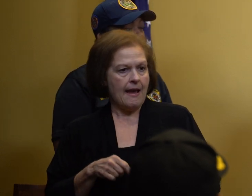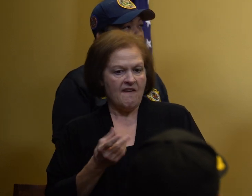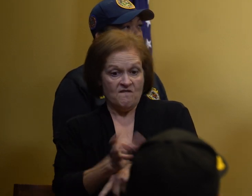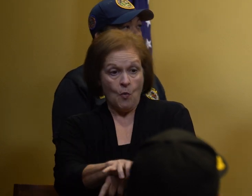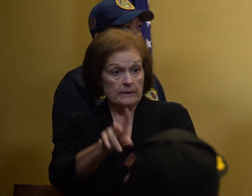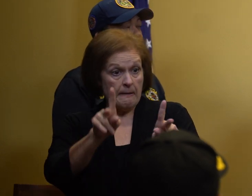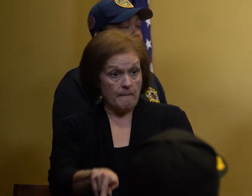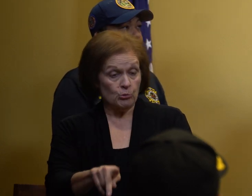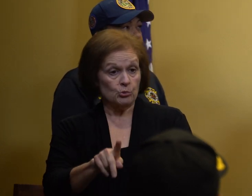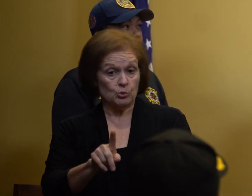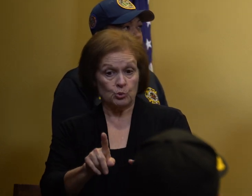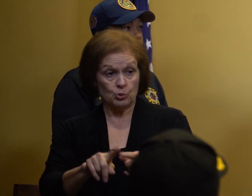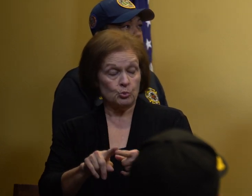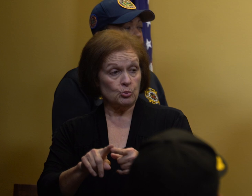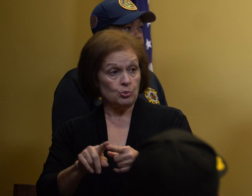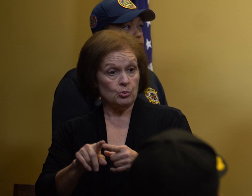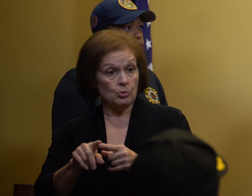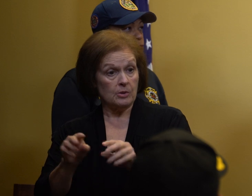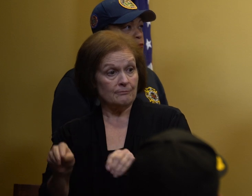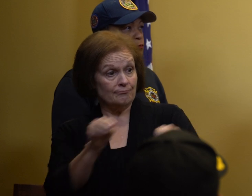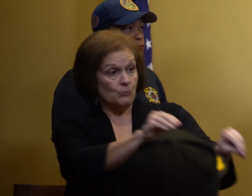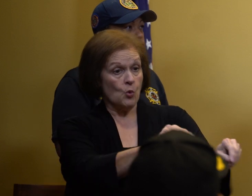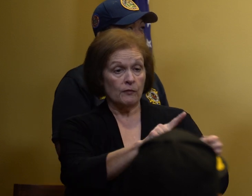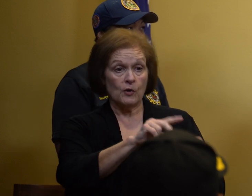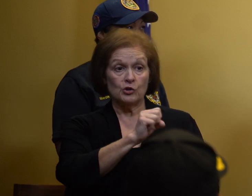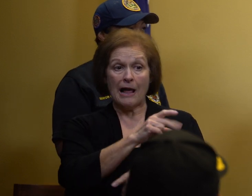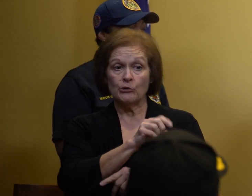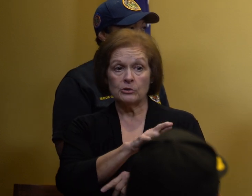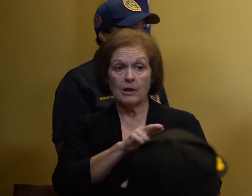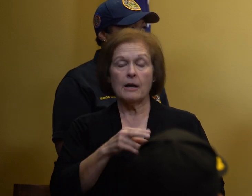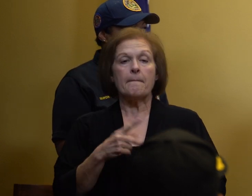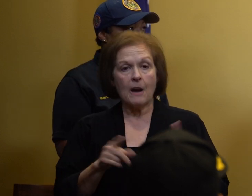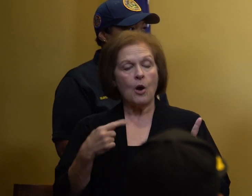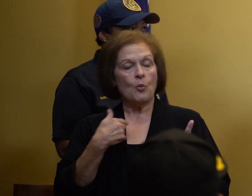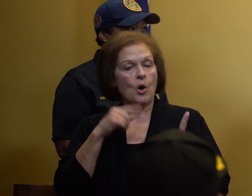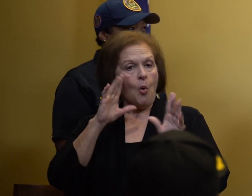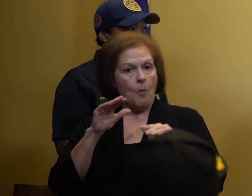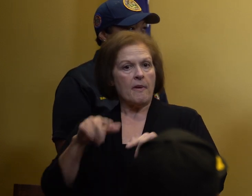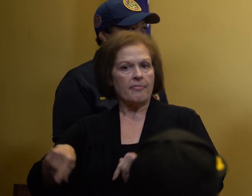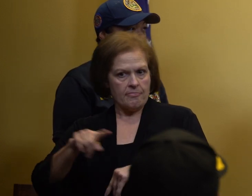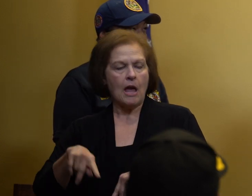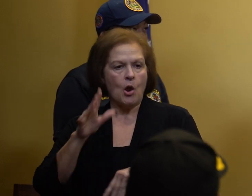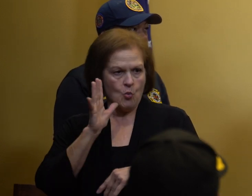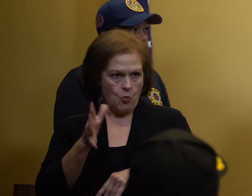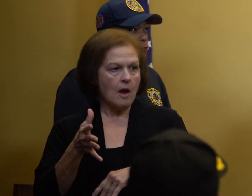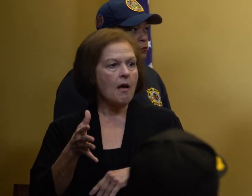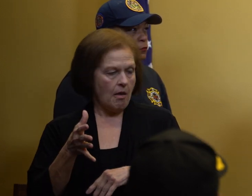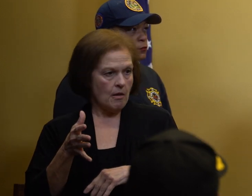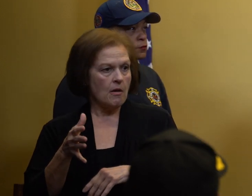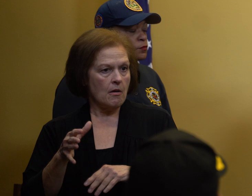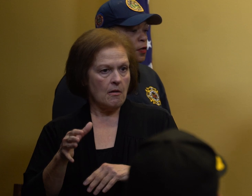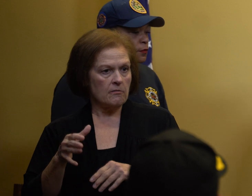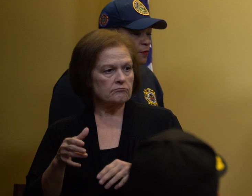take, we will transport. So thank you to everyone who's been a part of this process, and we hope that everyone continues to be a part of this process as we get into the next couple of